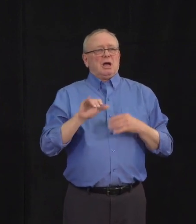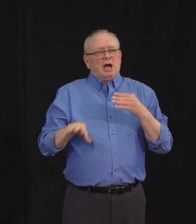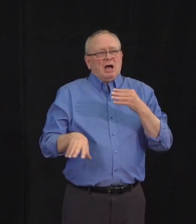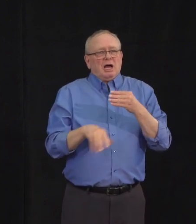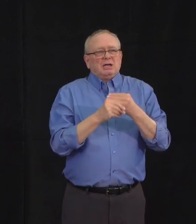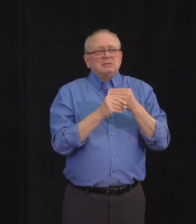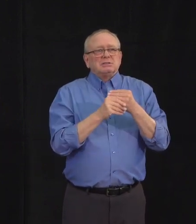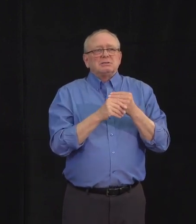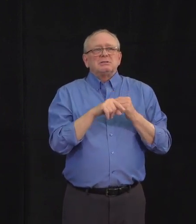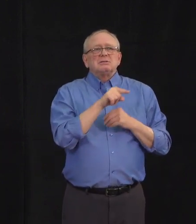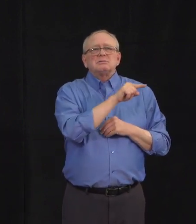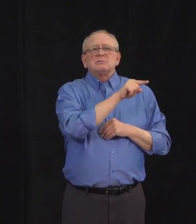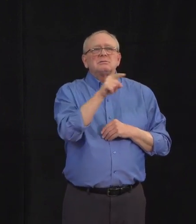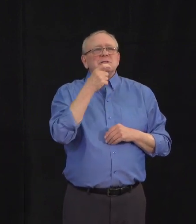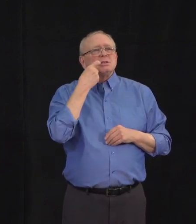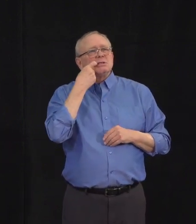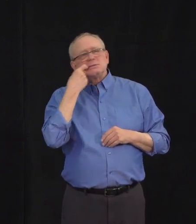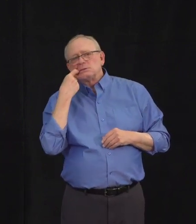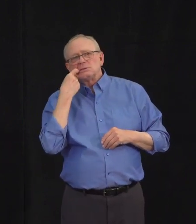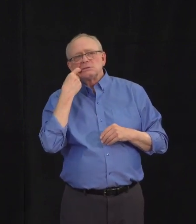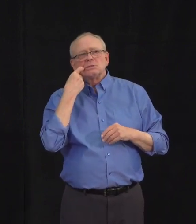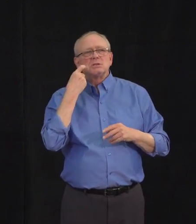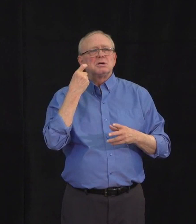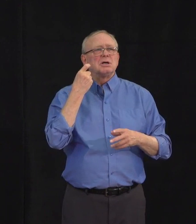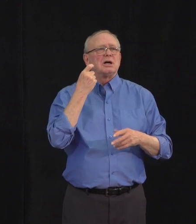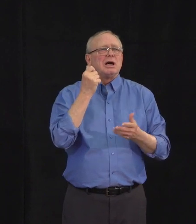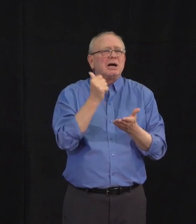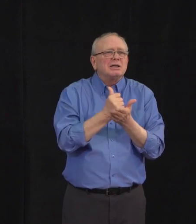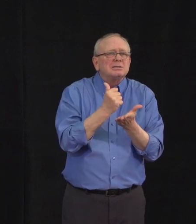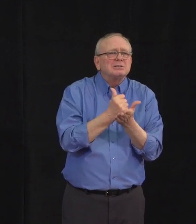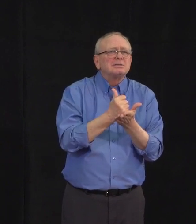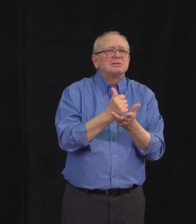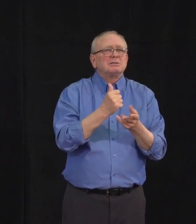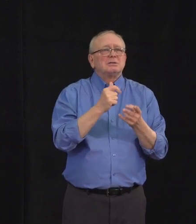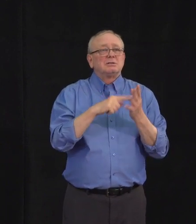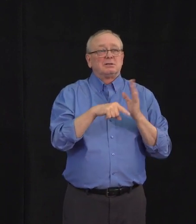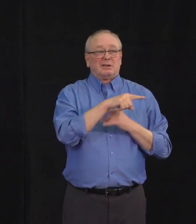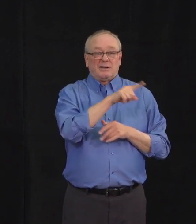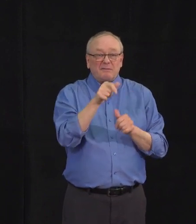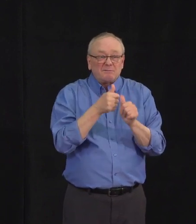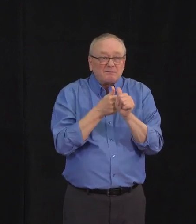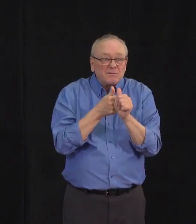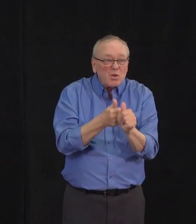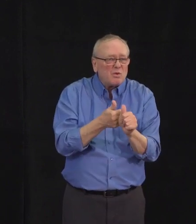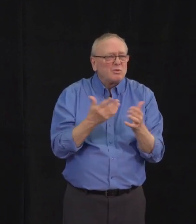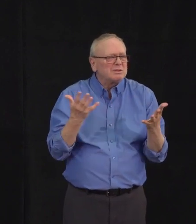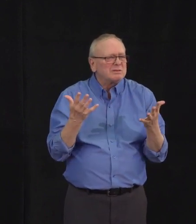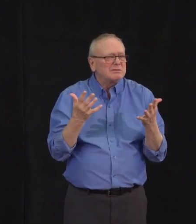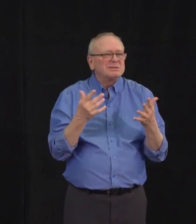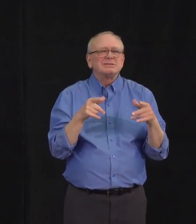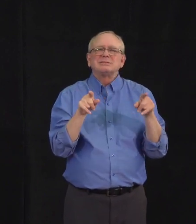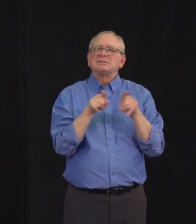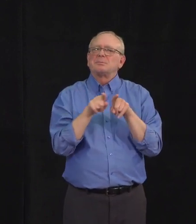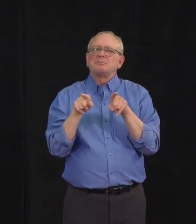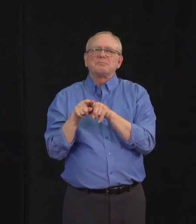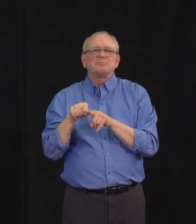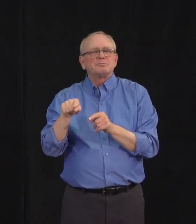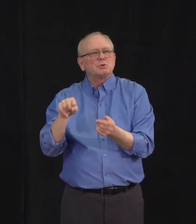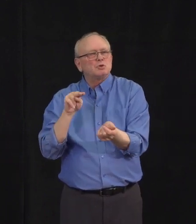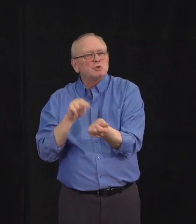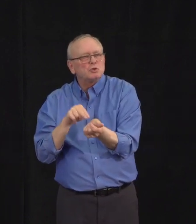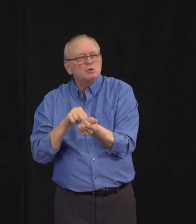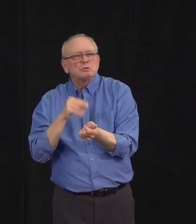follow. Previously, they had to follow the same requirements as continuing care facilities, but their needs are